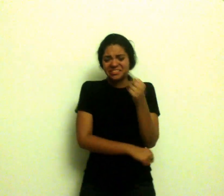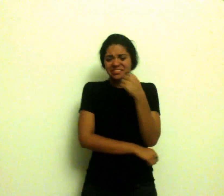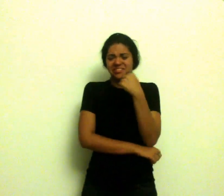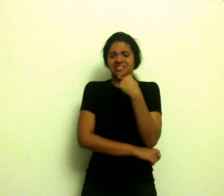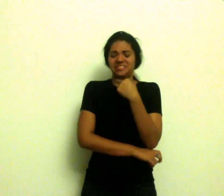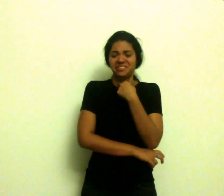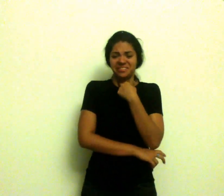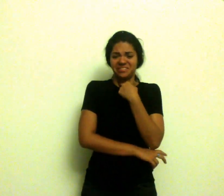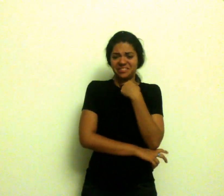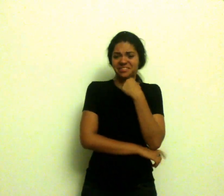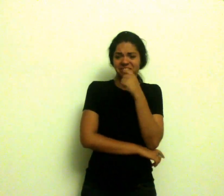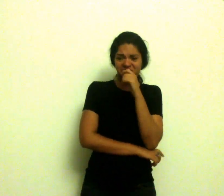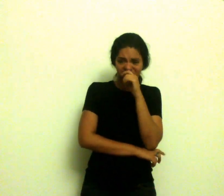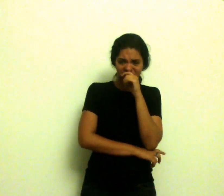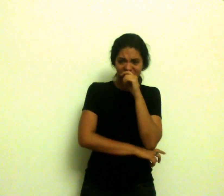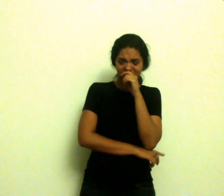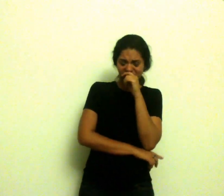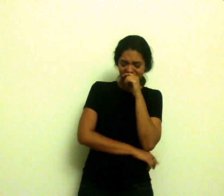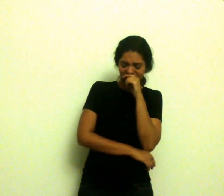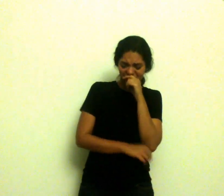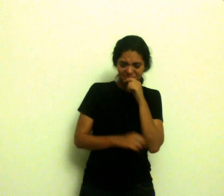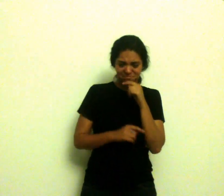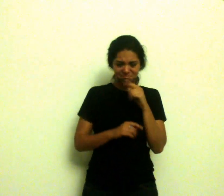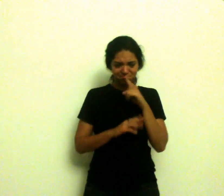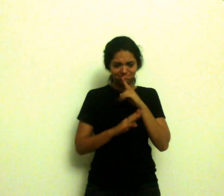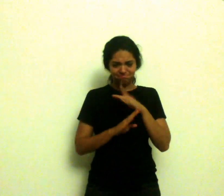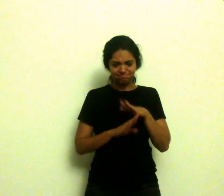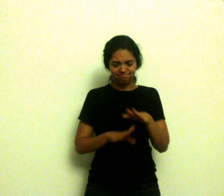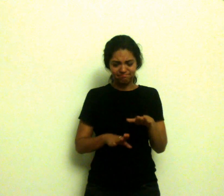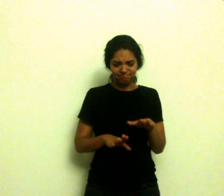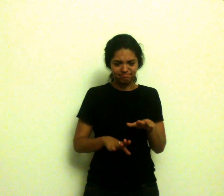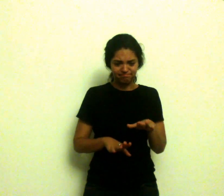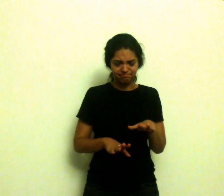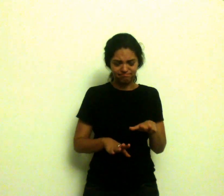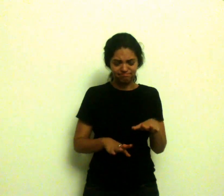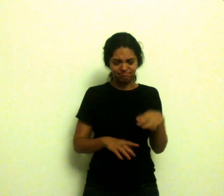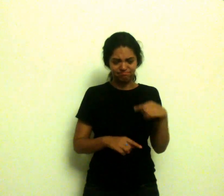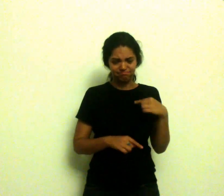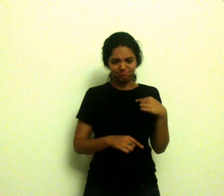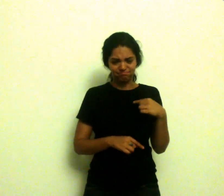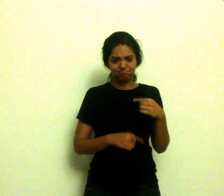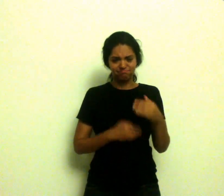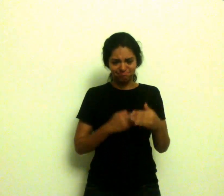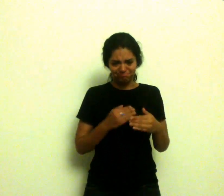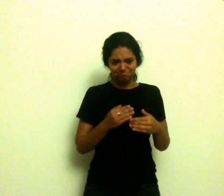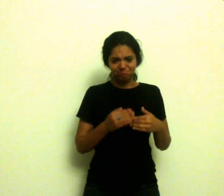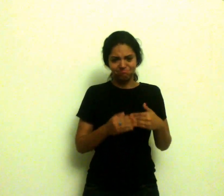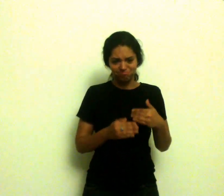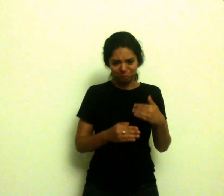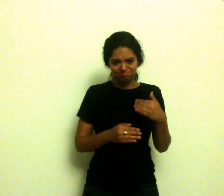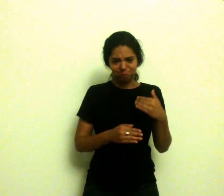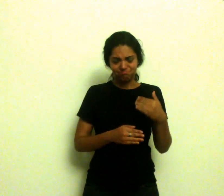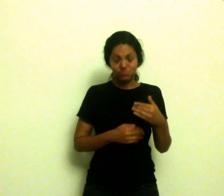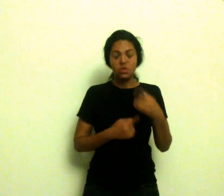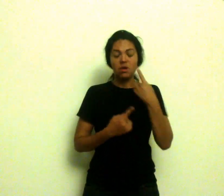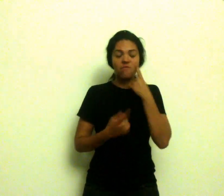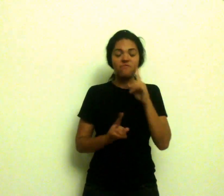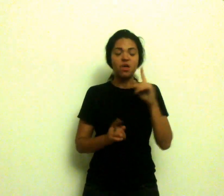He said, and I remained silent until some moments went by. And reason came riding on a horse